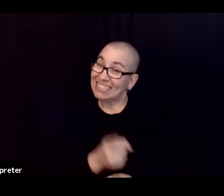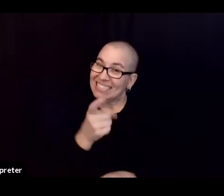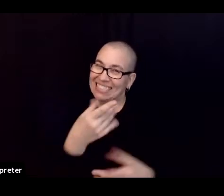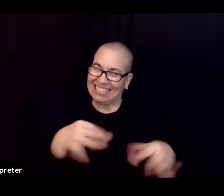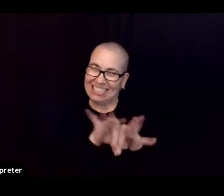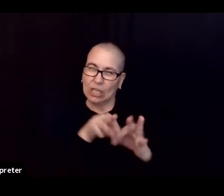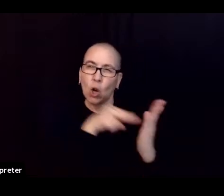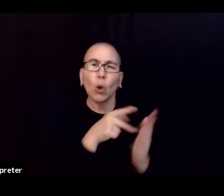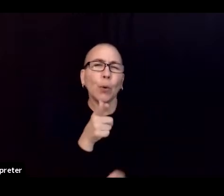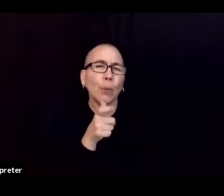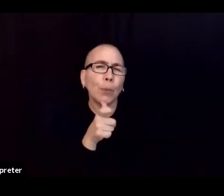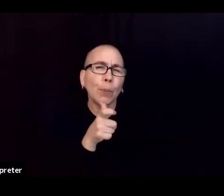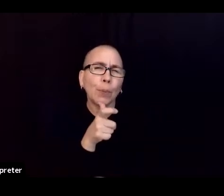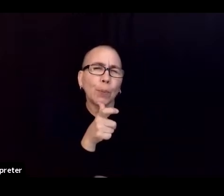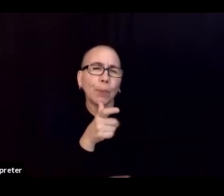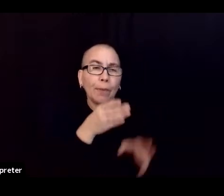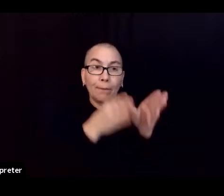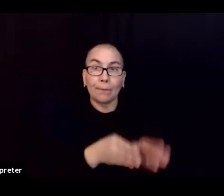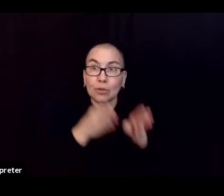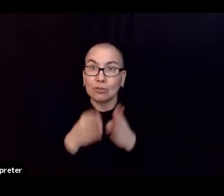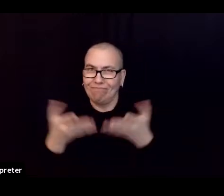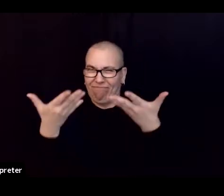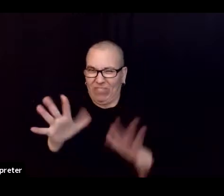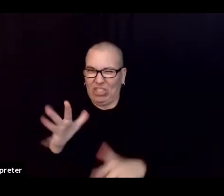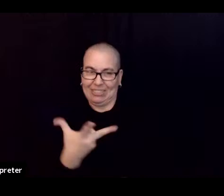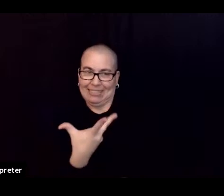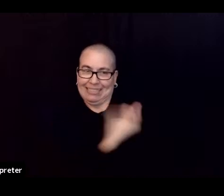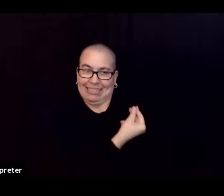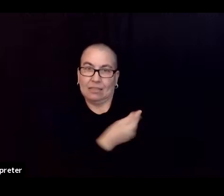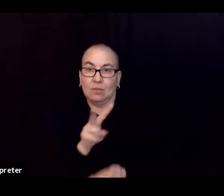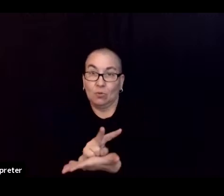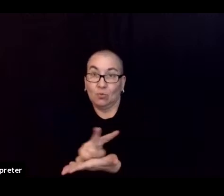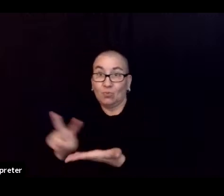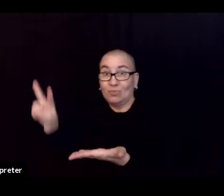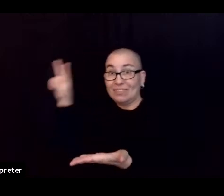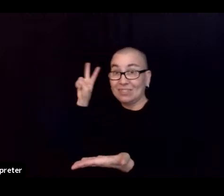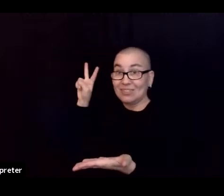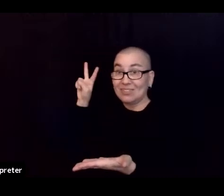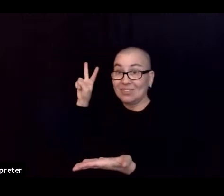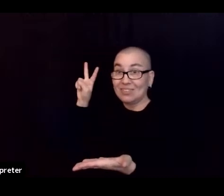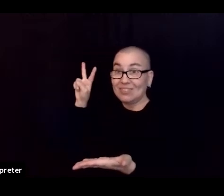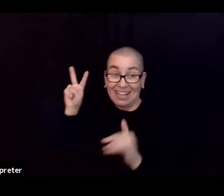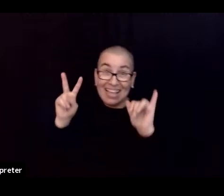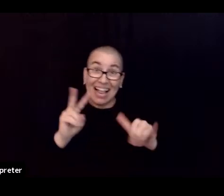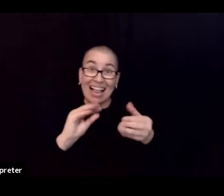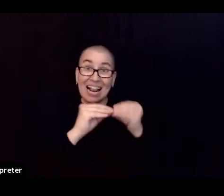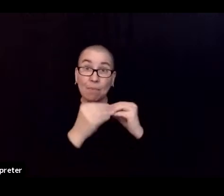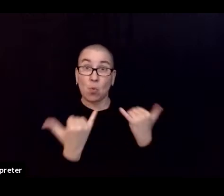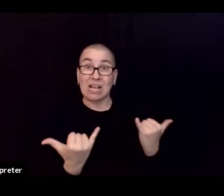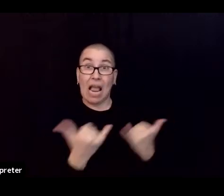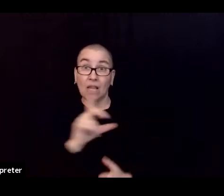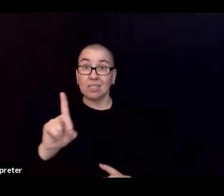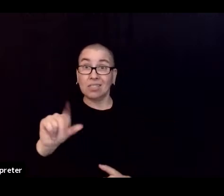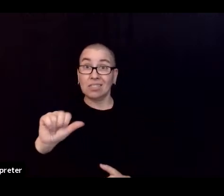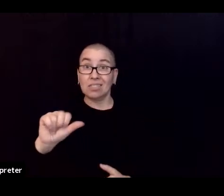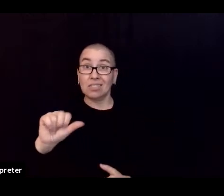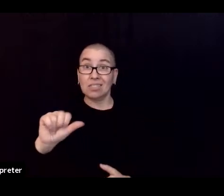could certainly go back and look at that. That's a good point. Right. Okay, I'll take a look. Thank you.